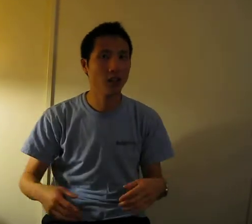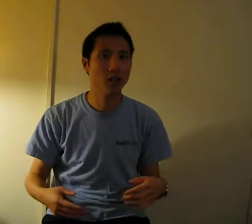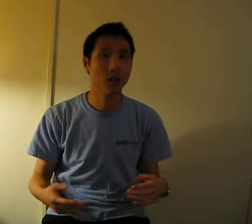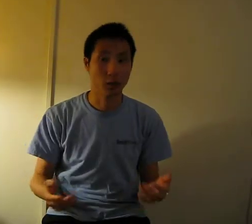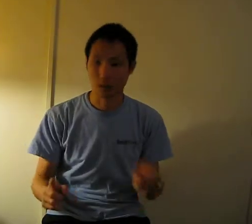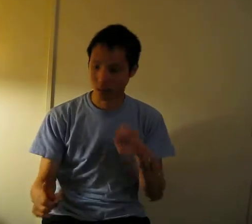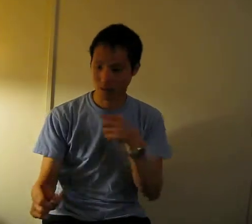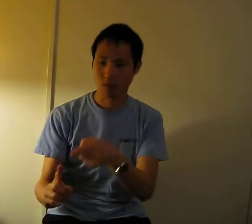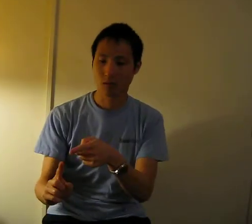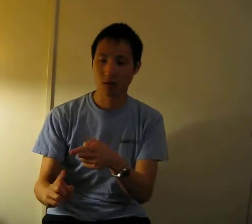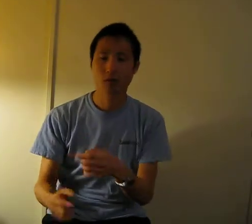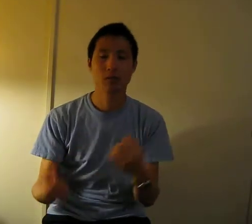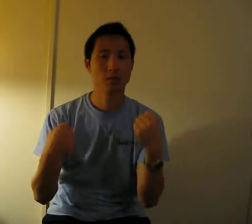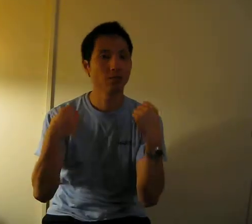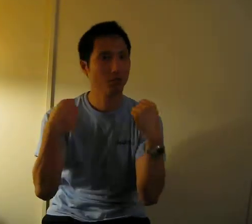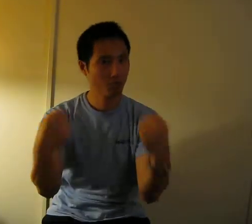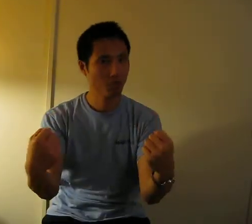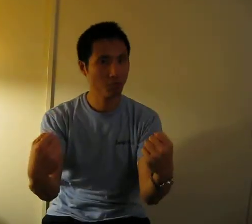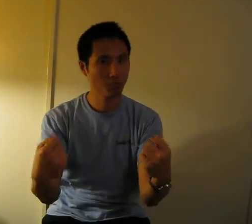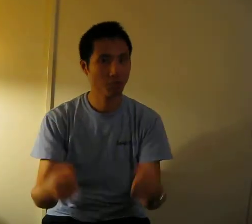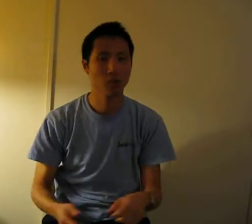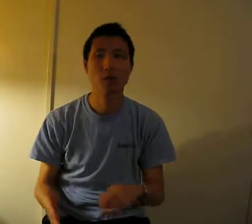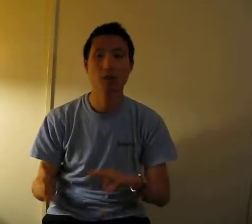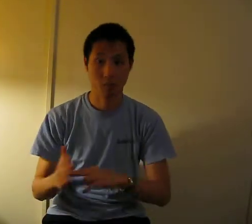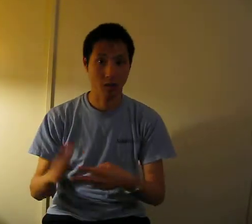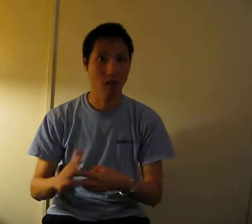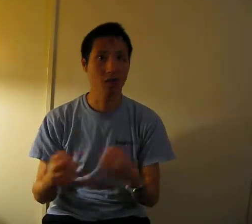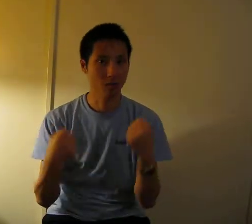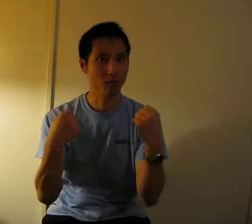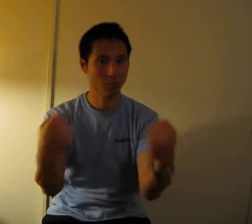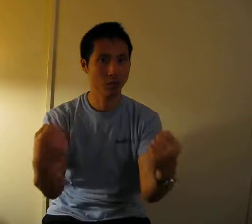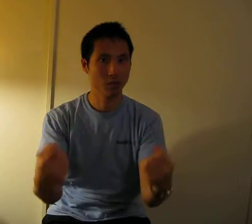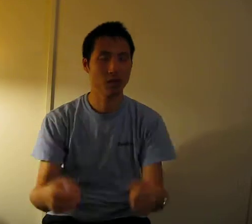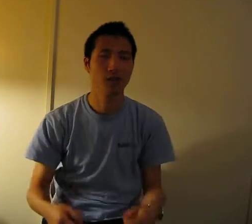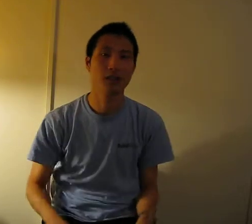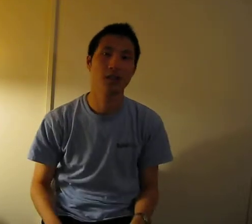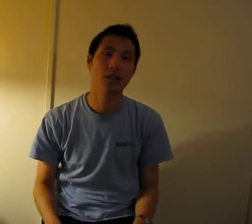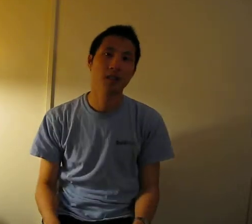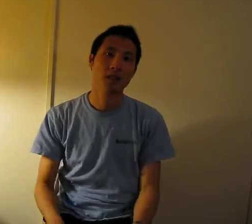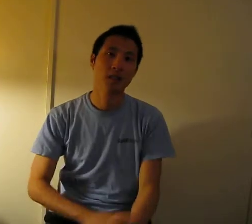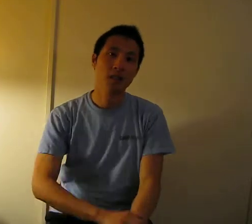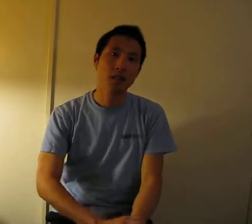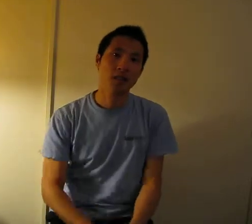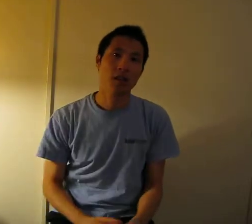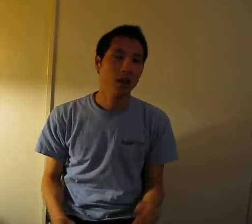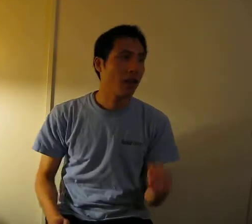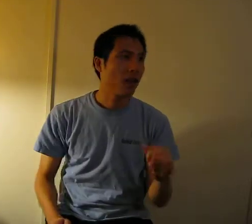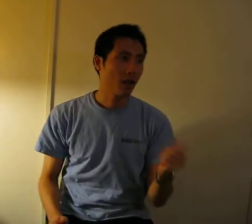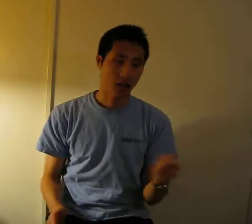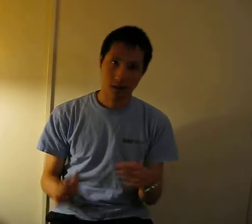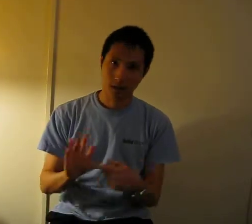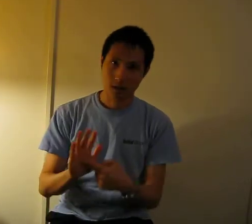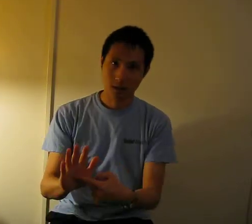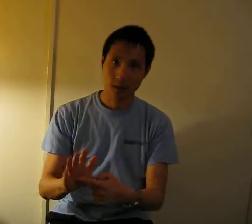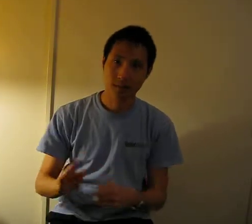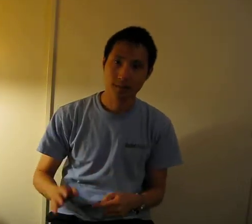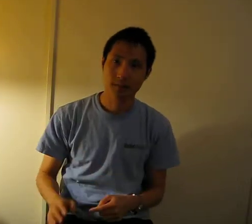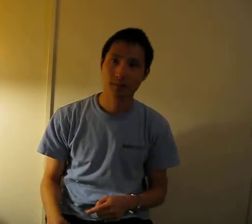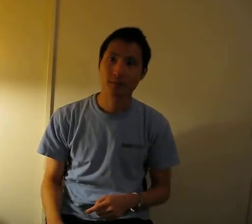it hurts a lot. And the point is that to show that they are brave. And that's why they do that. Now, I'll show